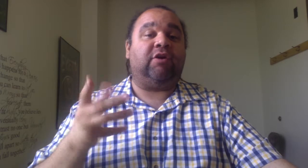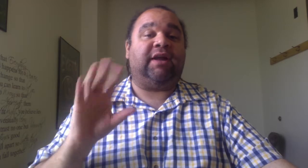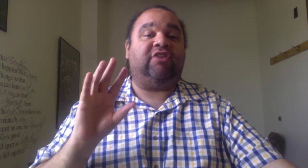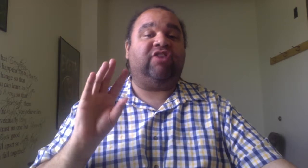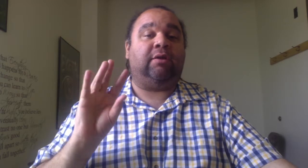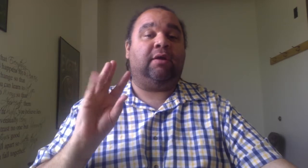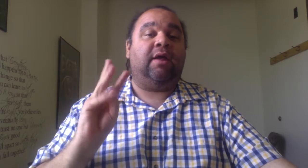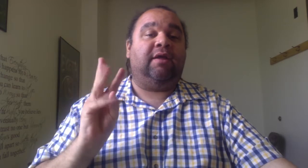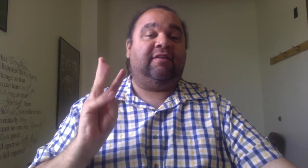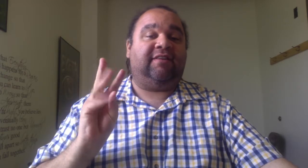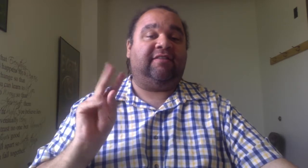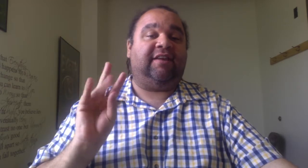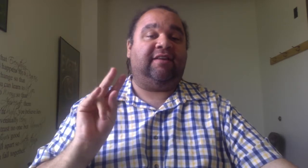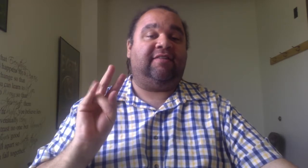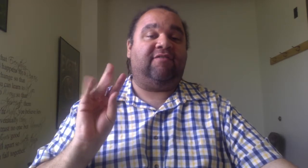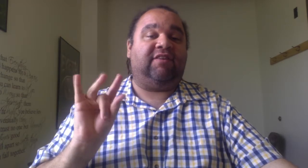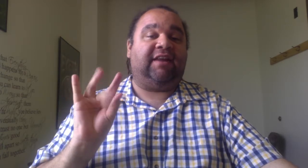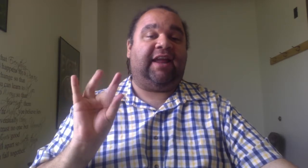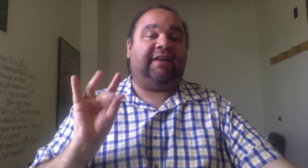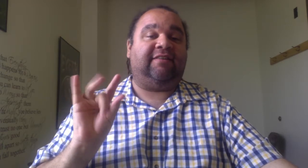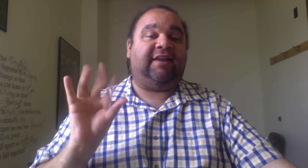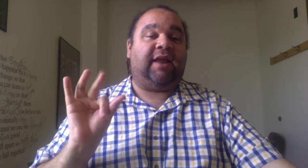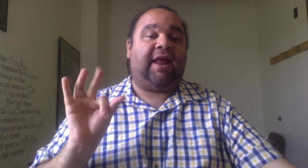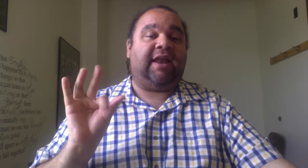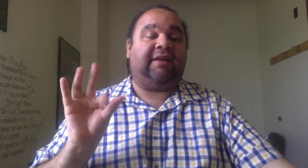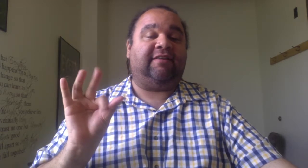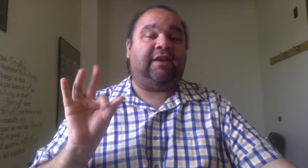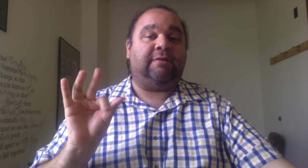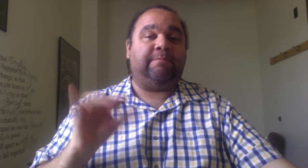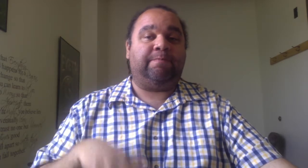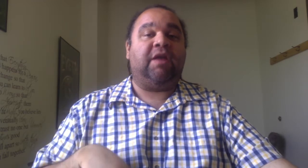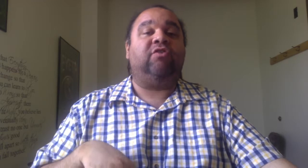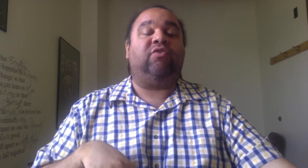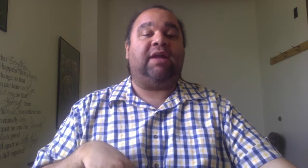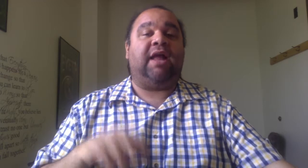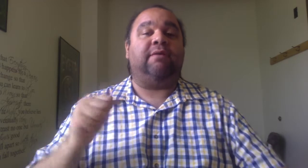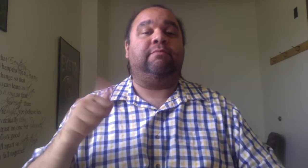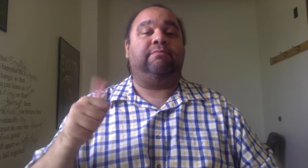variation, 16, 17, 18, and 19. So again,